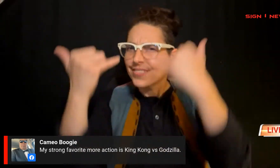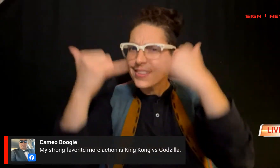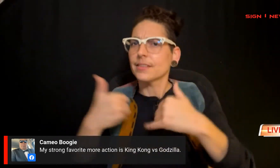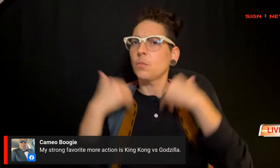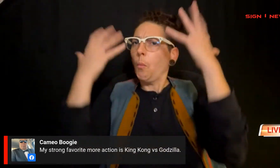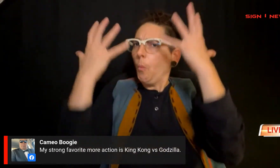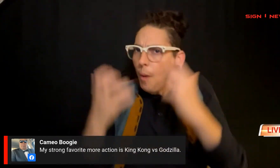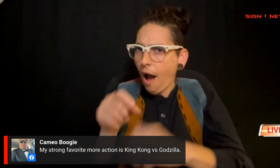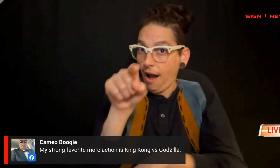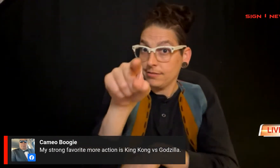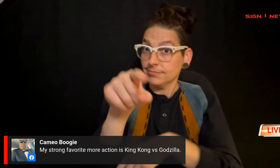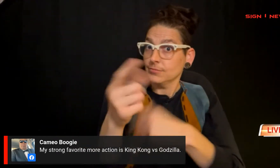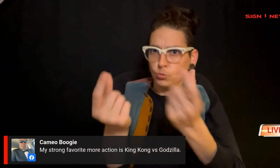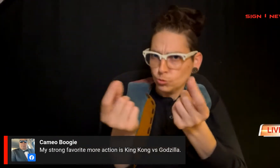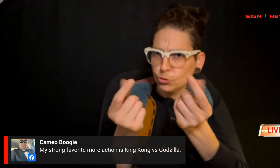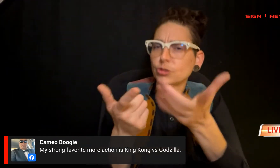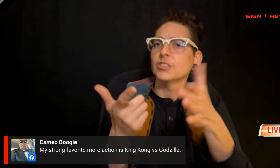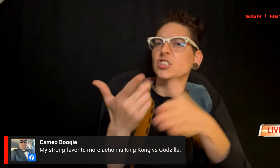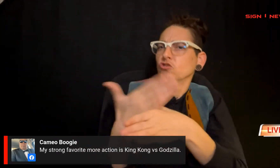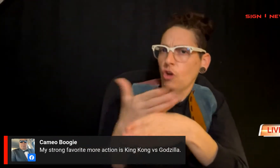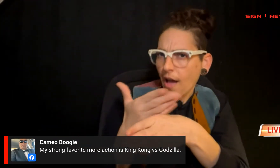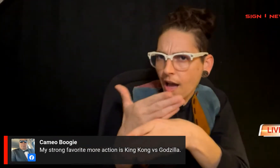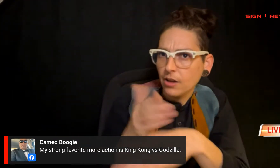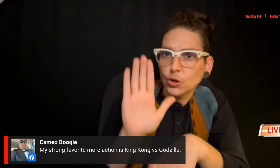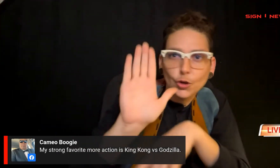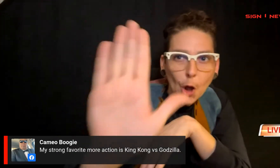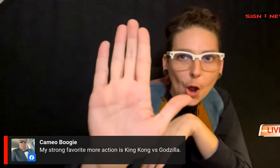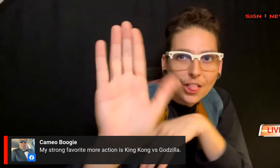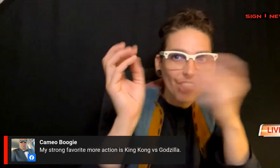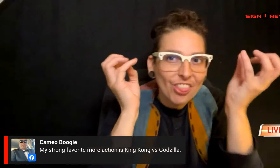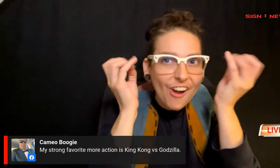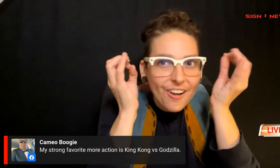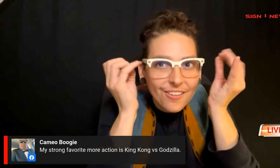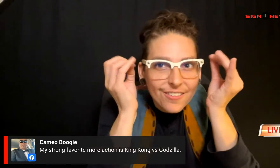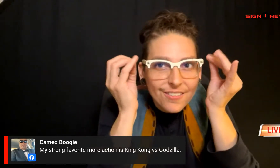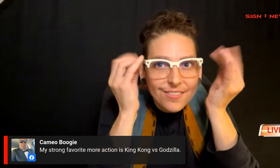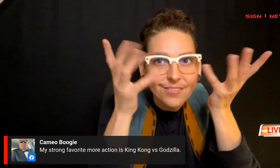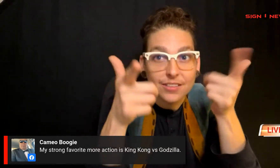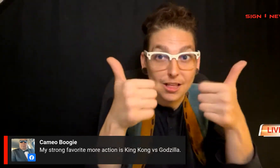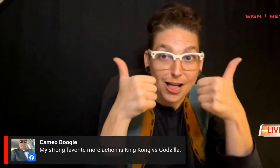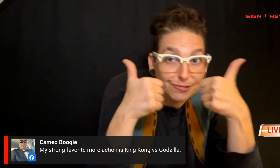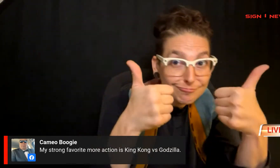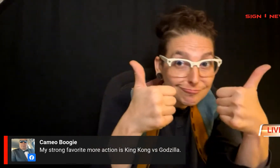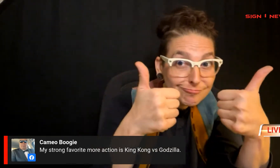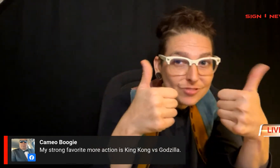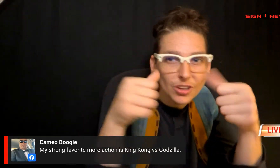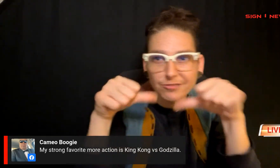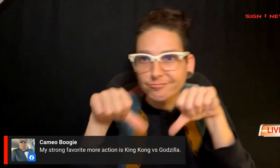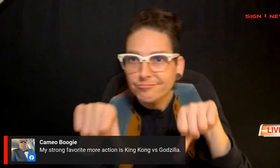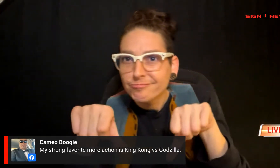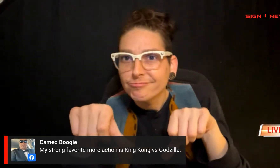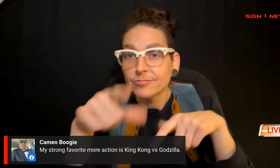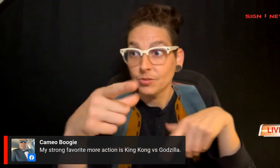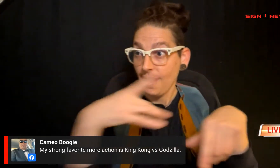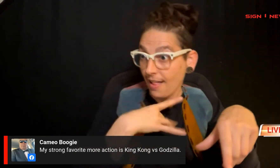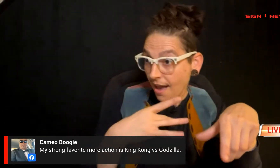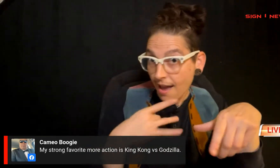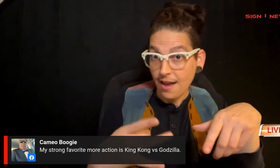So now you just sent me all of the comments about the movies that you watched. Now tell me your thoughts about them. Did you give them a thumbs up? Did you give